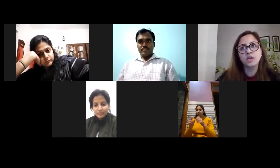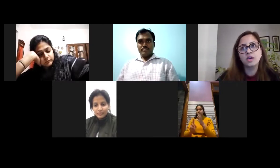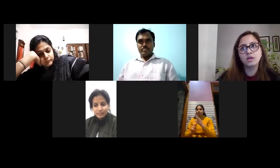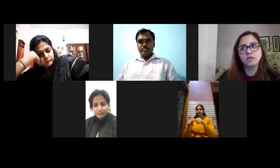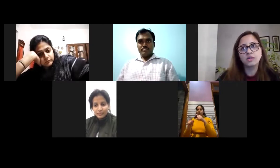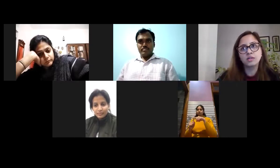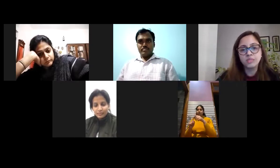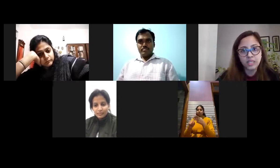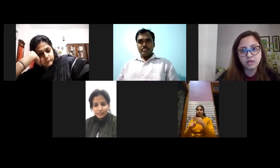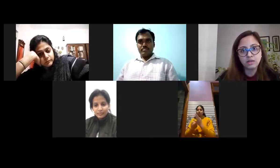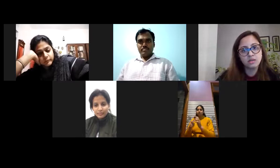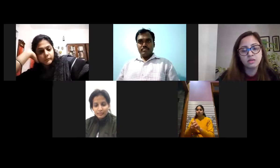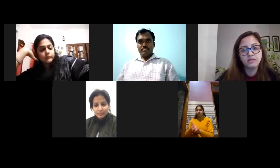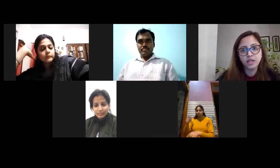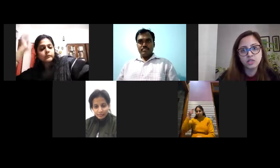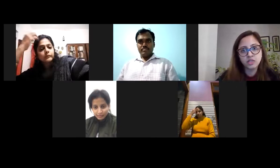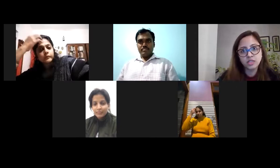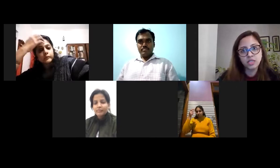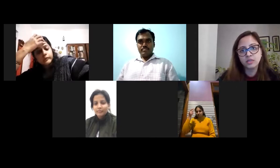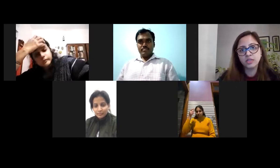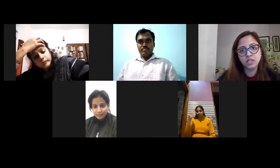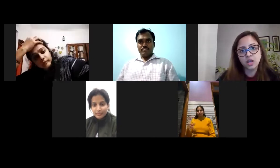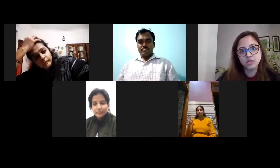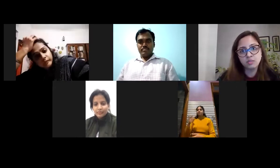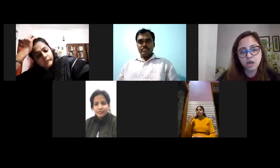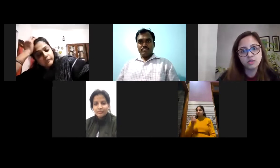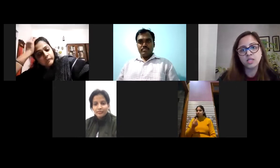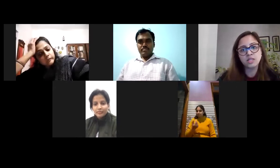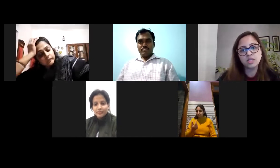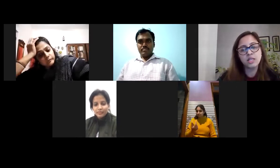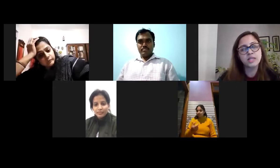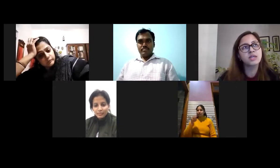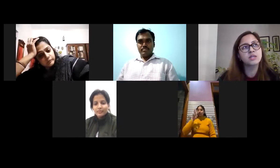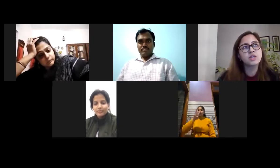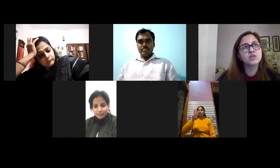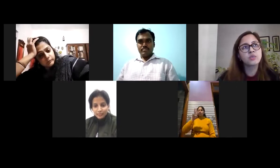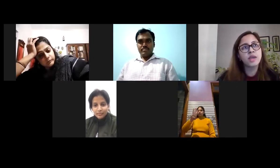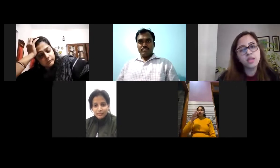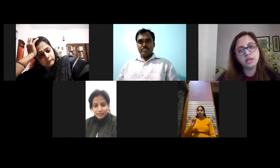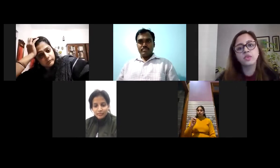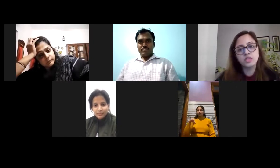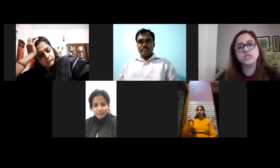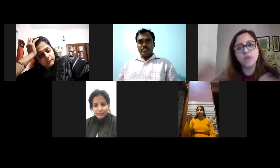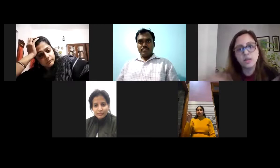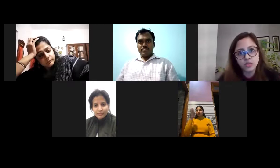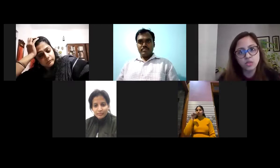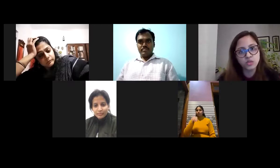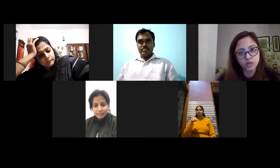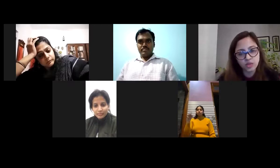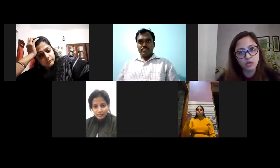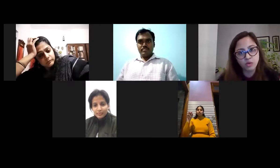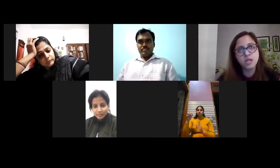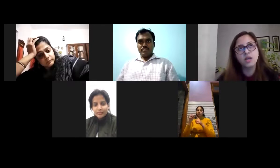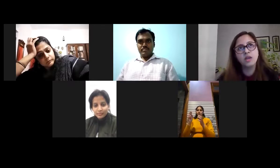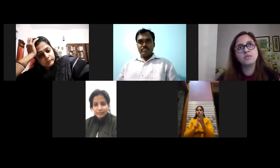was a deal, a financial deal of 30,000 pounds and things like that. So, and then of course his family was